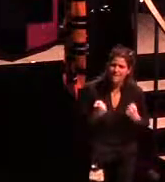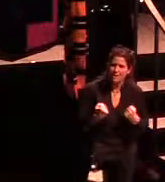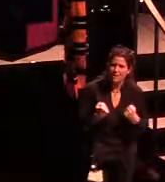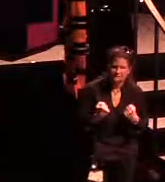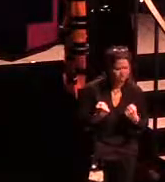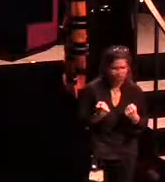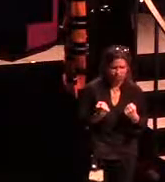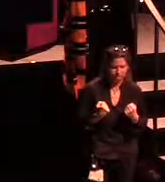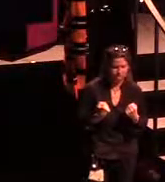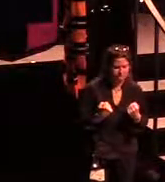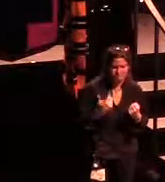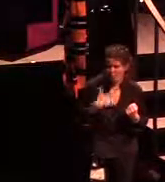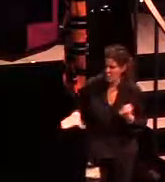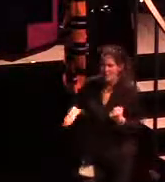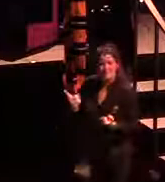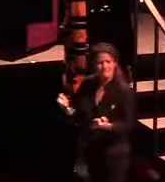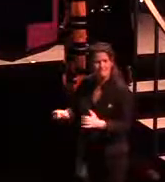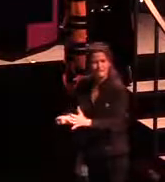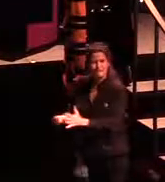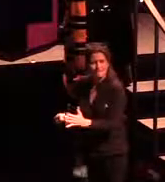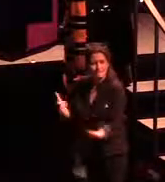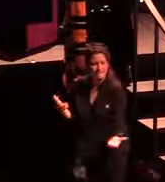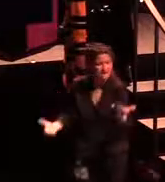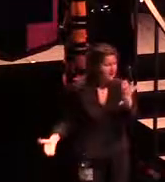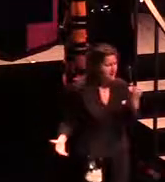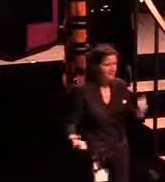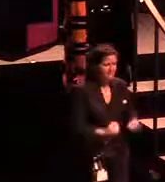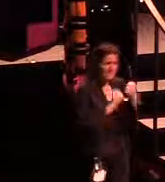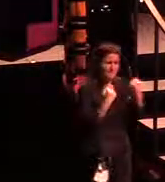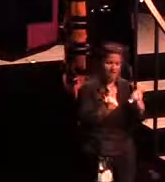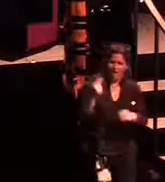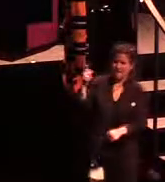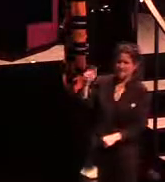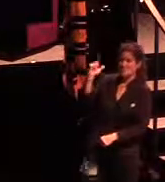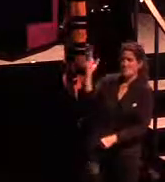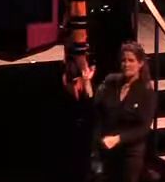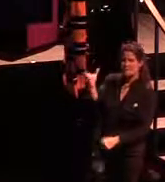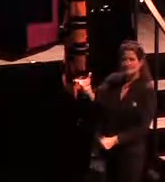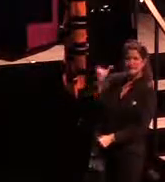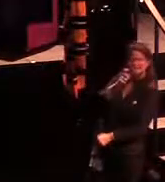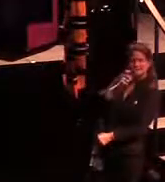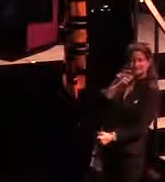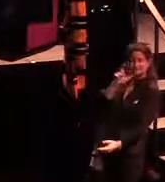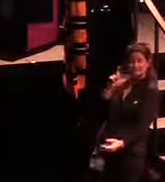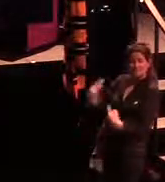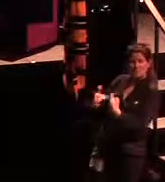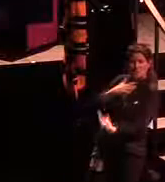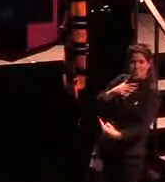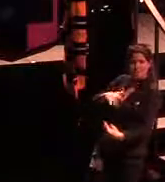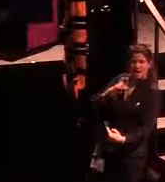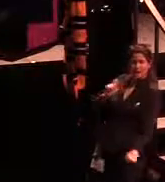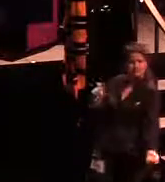My life was changed by a single sentence. And it taught me, Biscuit, that